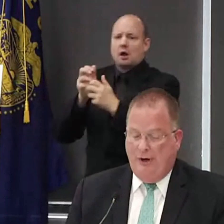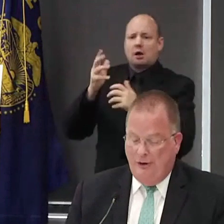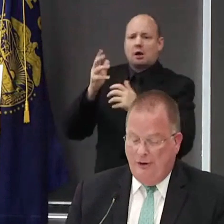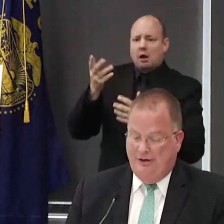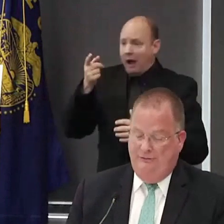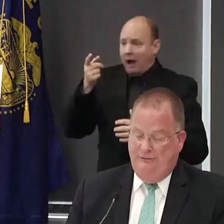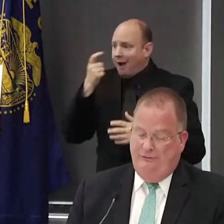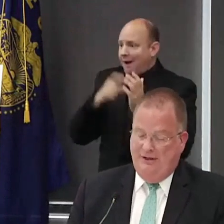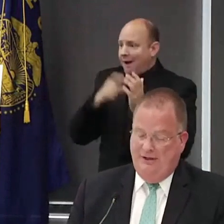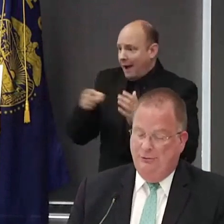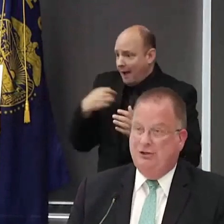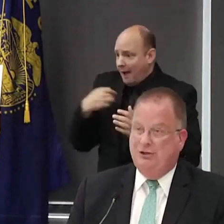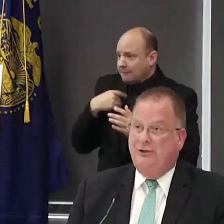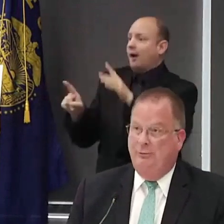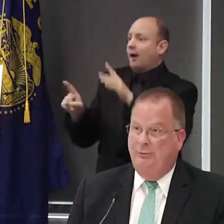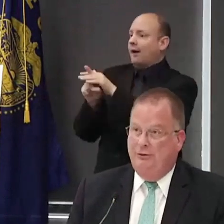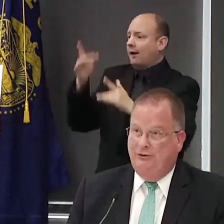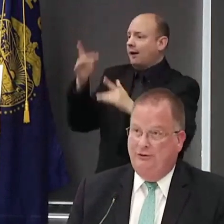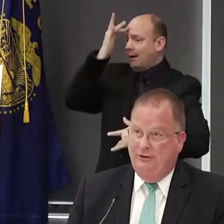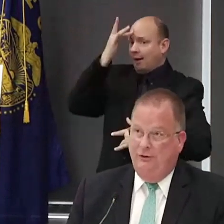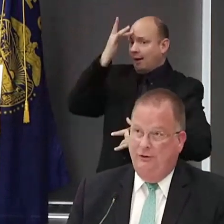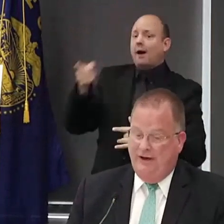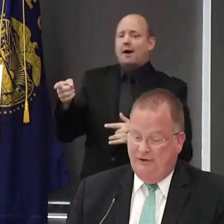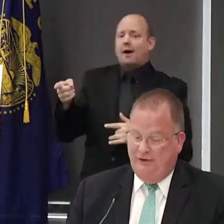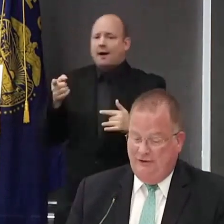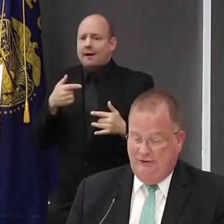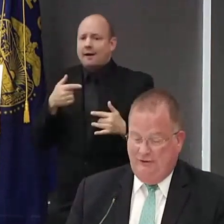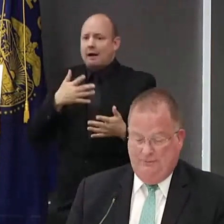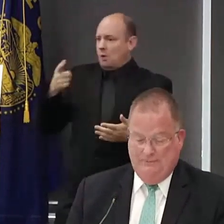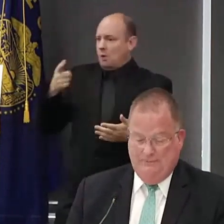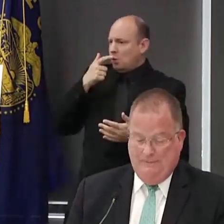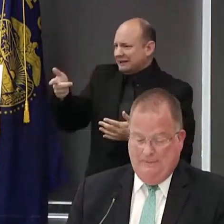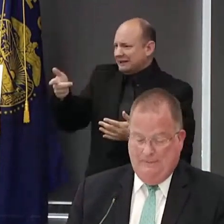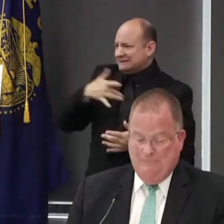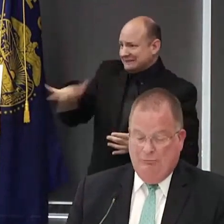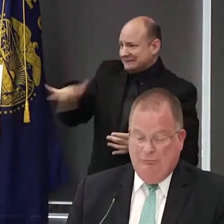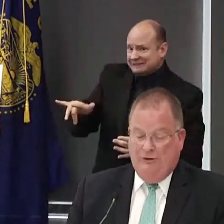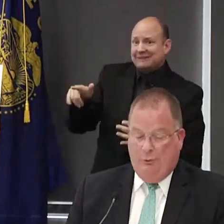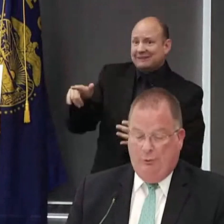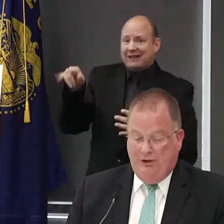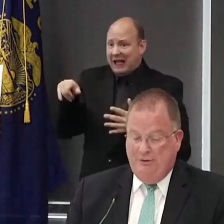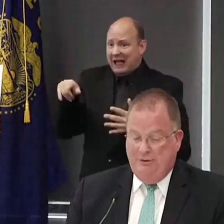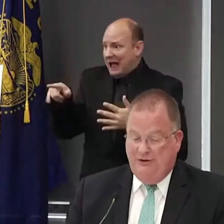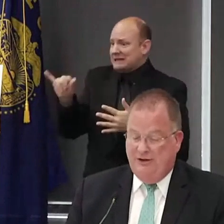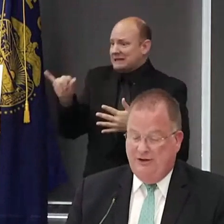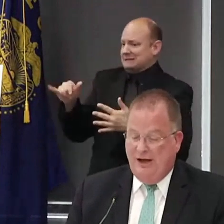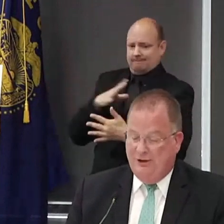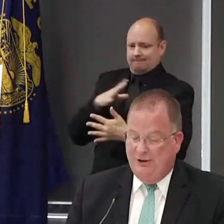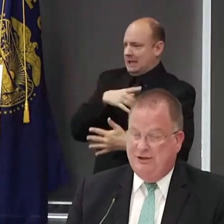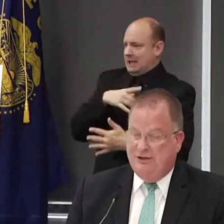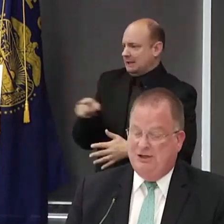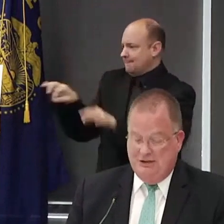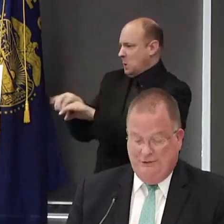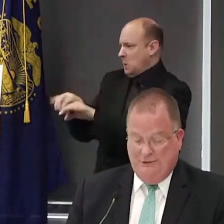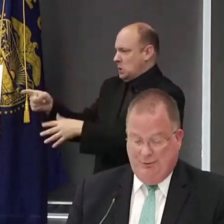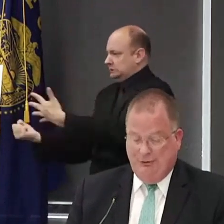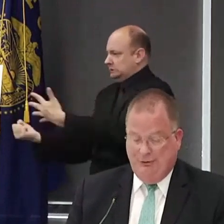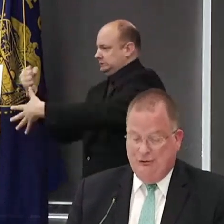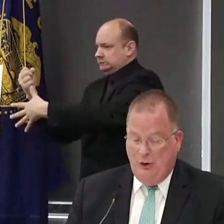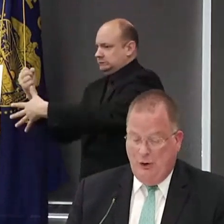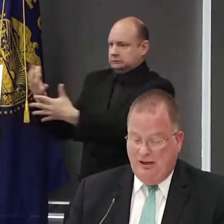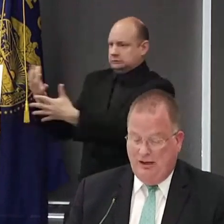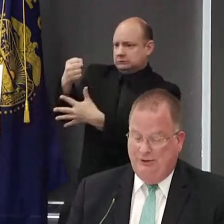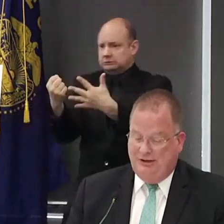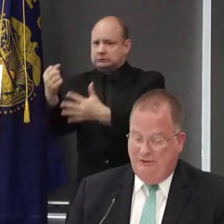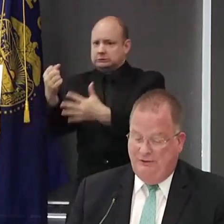receive priority for any emerging therapeutics or vaccinations. Supporting community-centered outreach and education for people